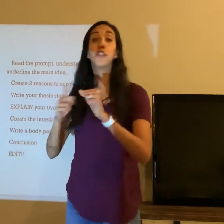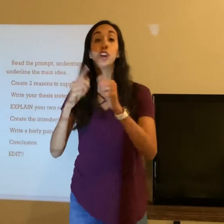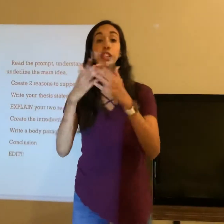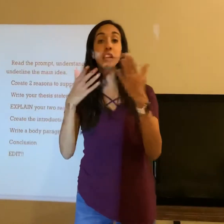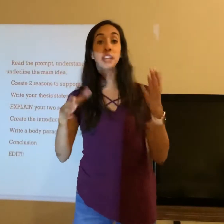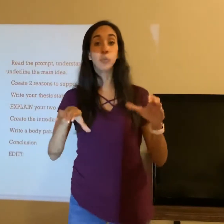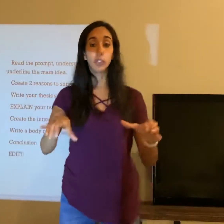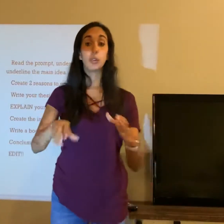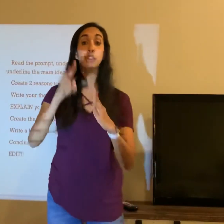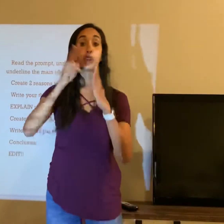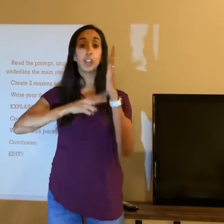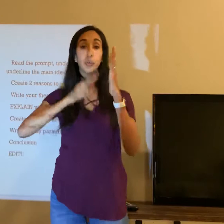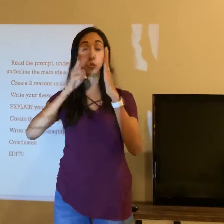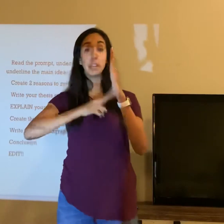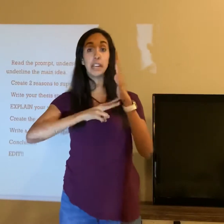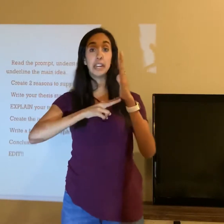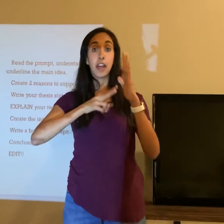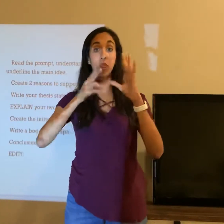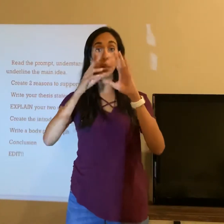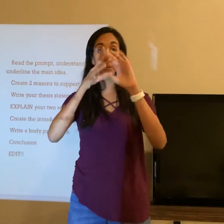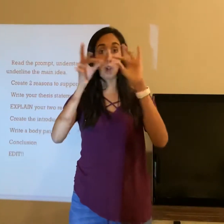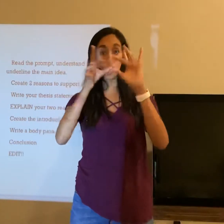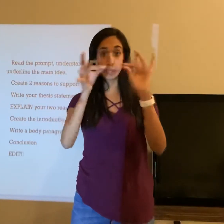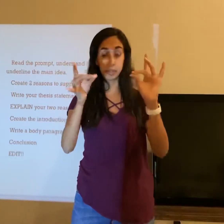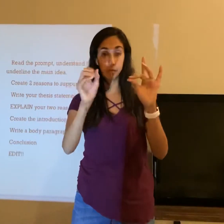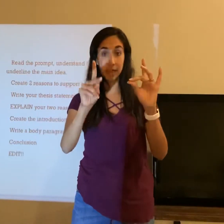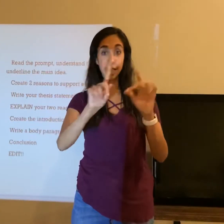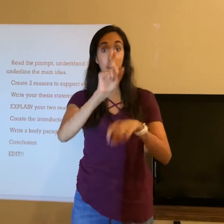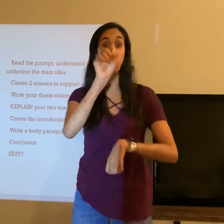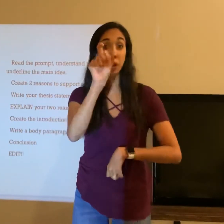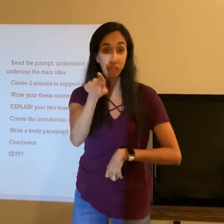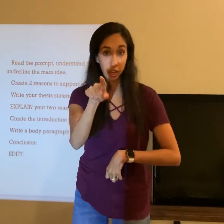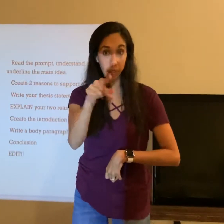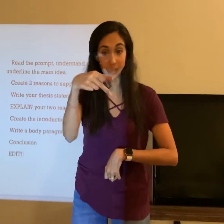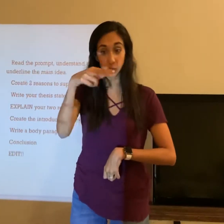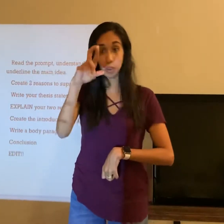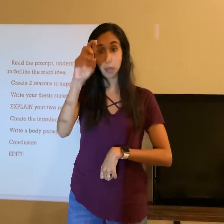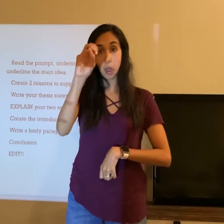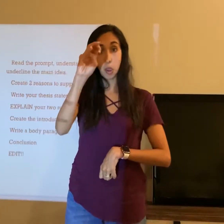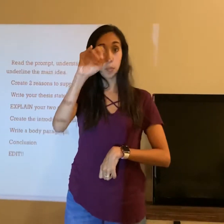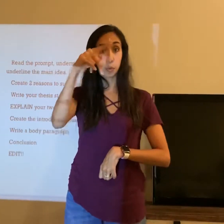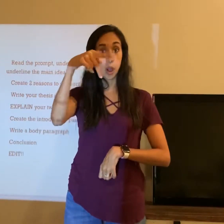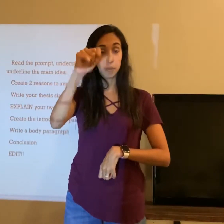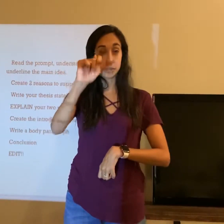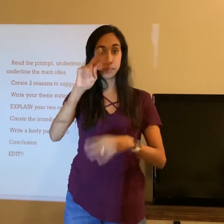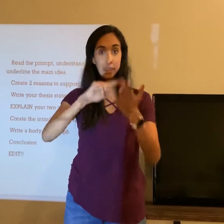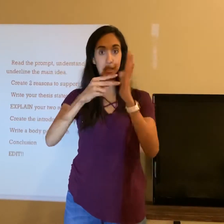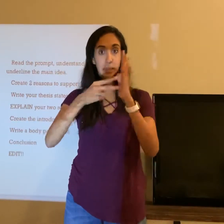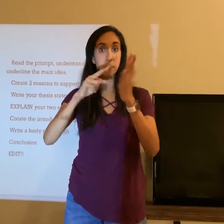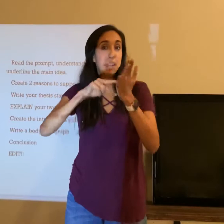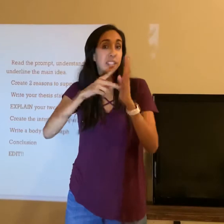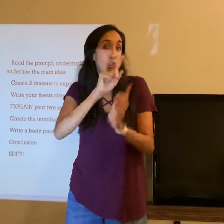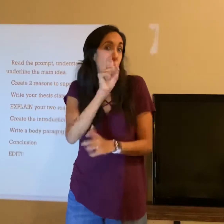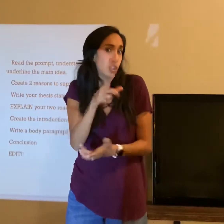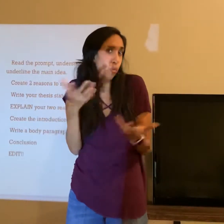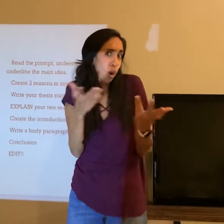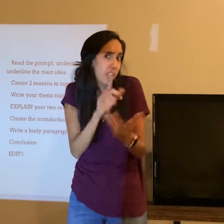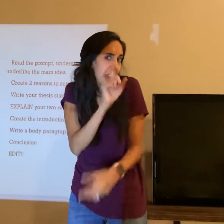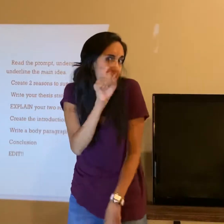first thing you will do is you're gonna read the prompt, okay? The question, that's what prompt means the question. What are they asking